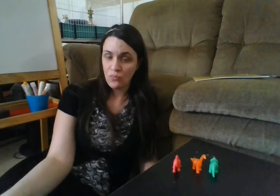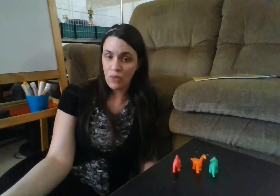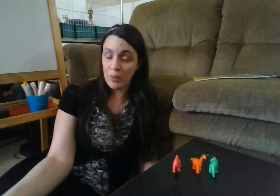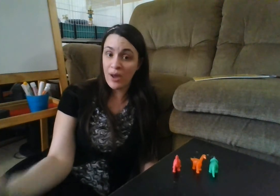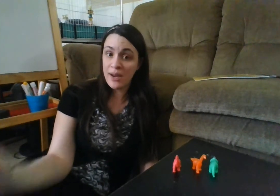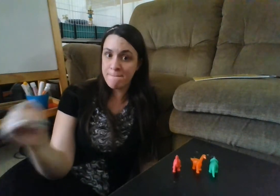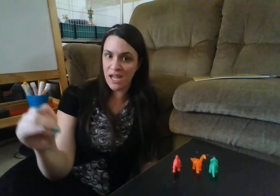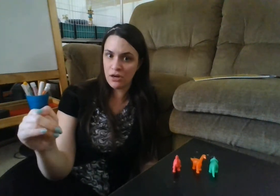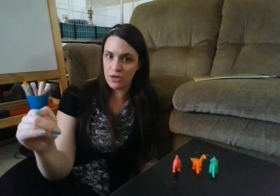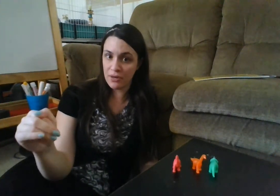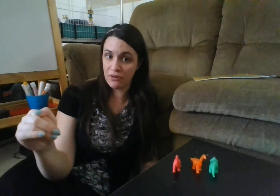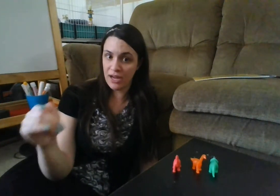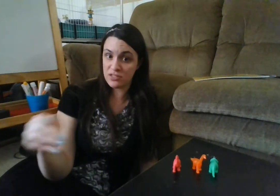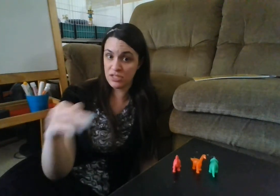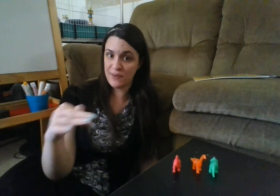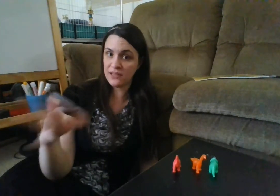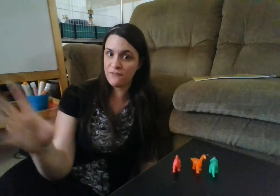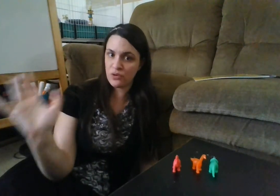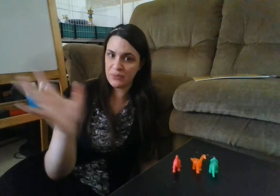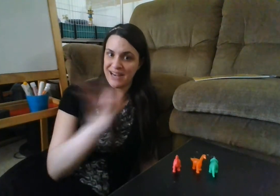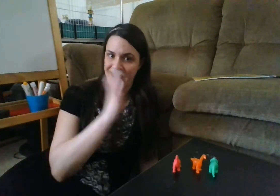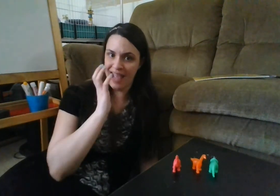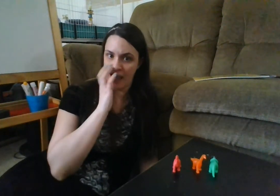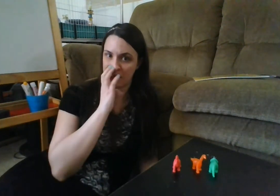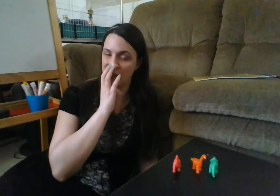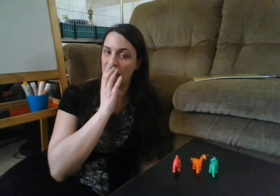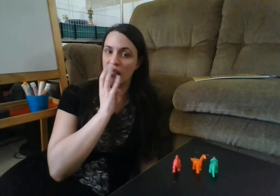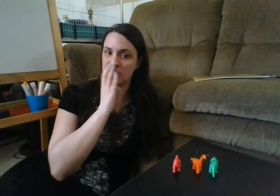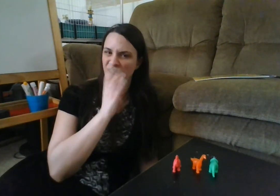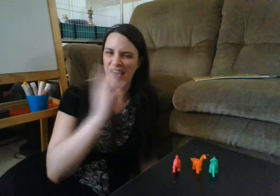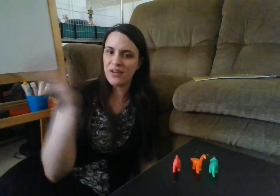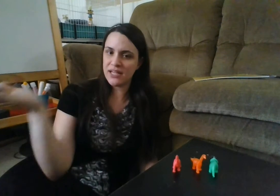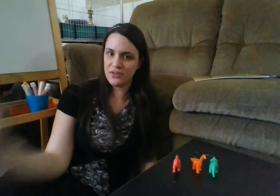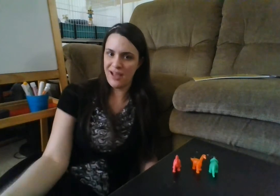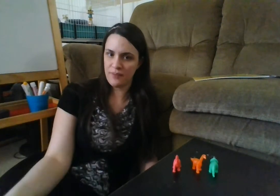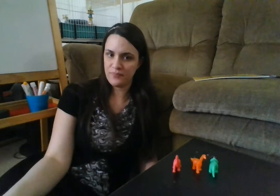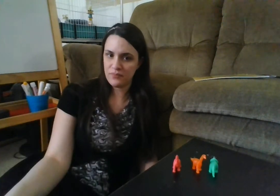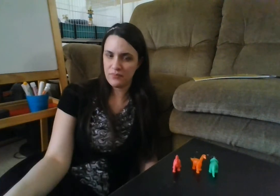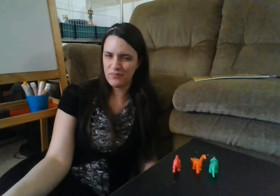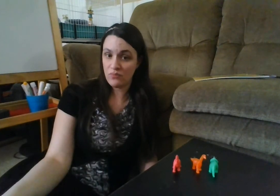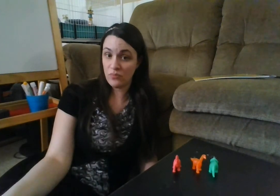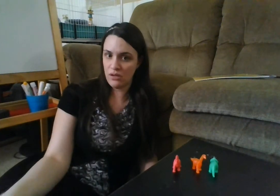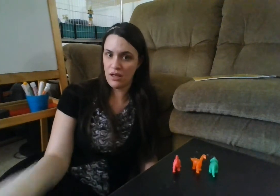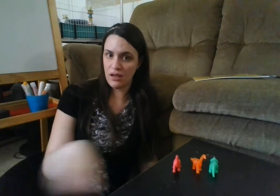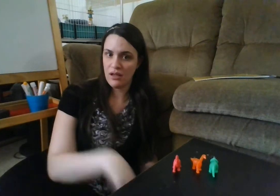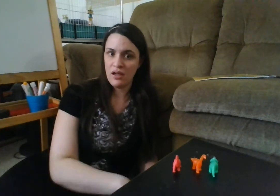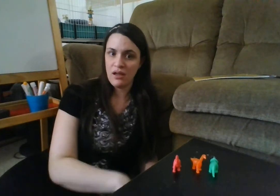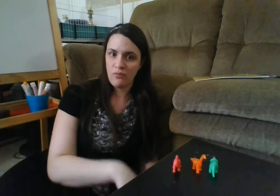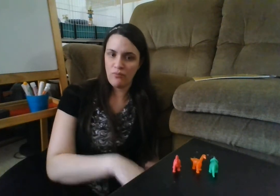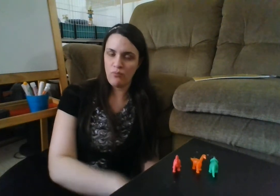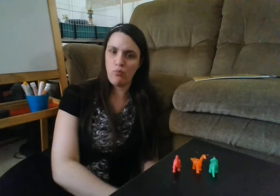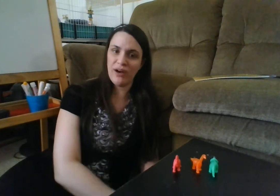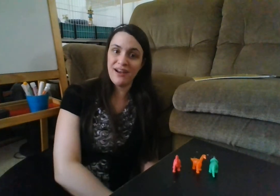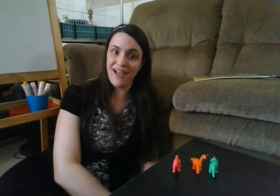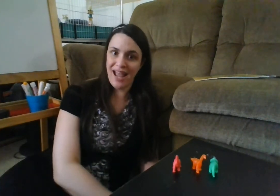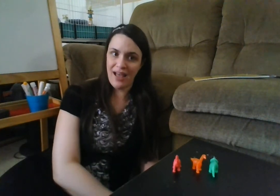Well, we want a bigger number, right? Because 3 is bigger than 4, so we're going to add. So how can I do that? Well, we're going to